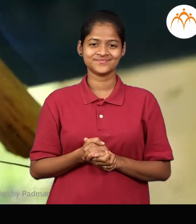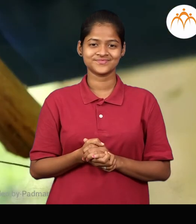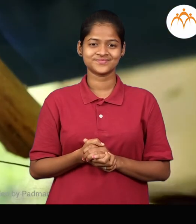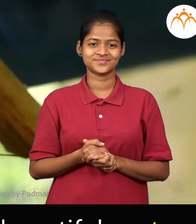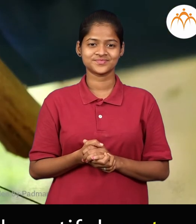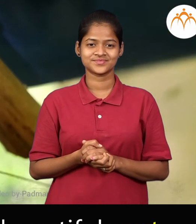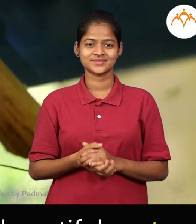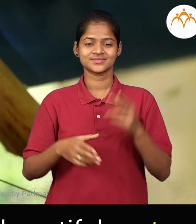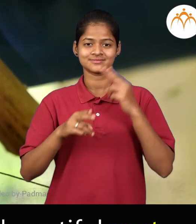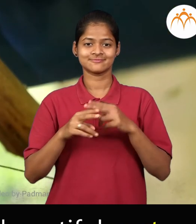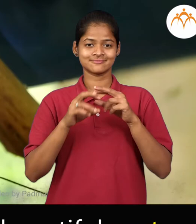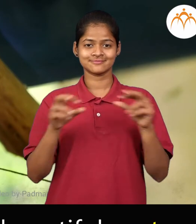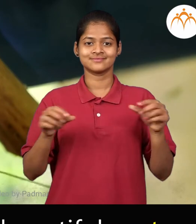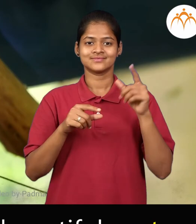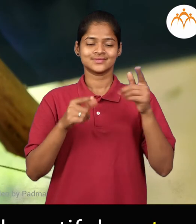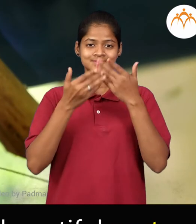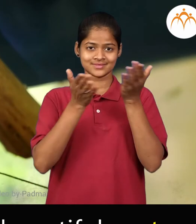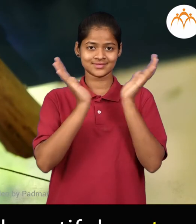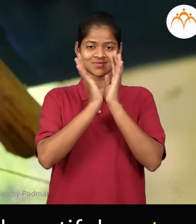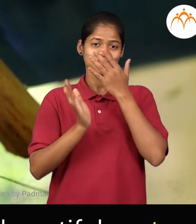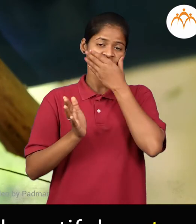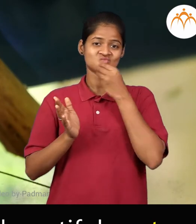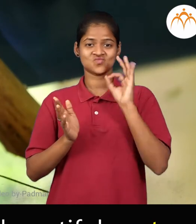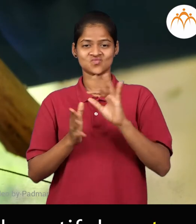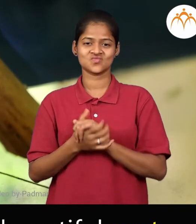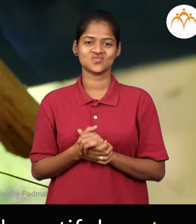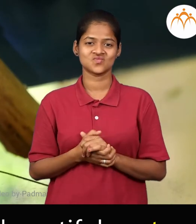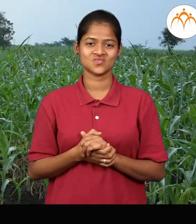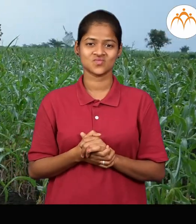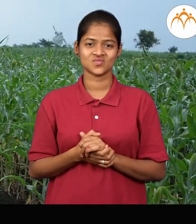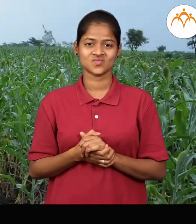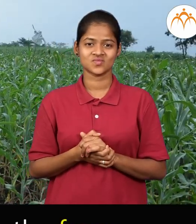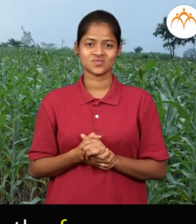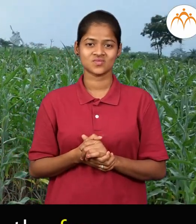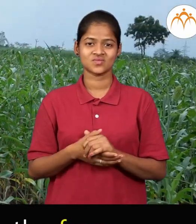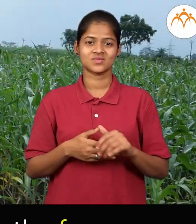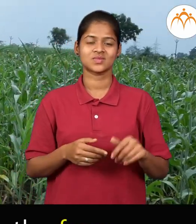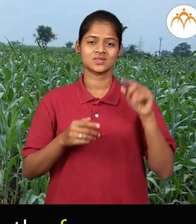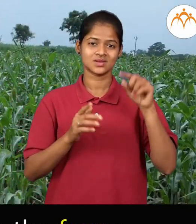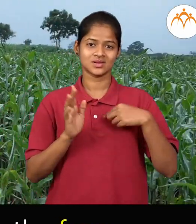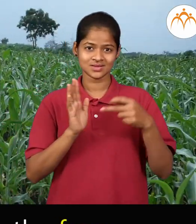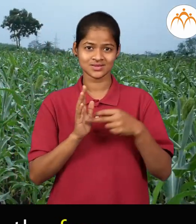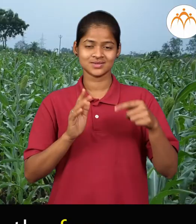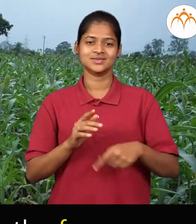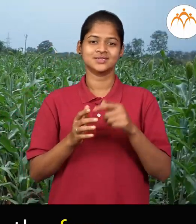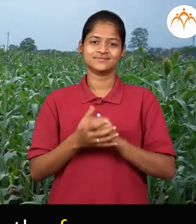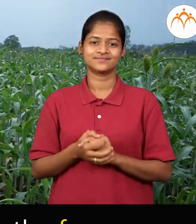Nest. A tailor bird makes beautiful nest. Farm. Farmers work on the farms.